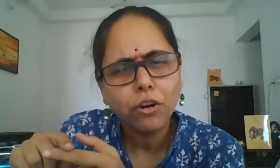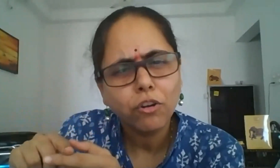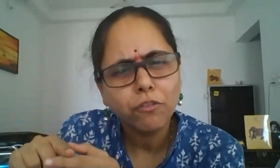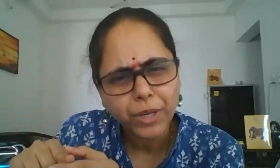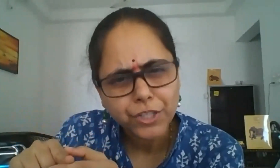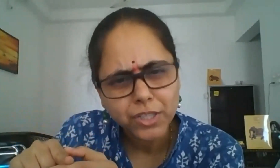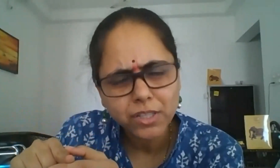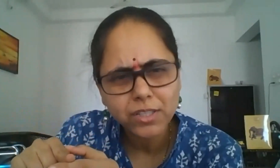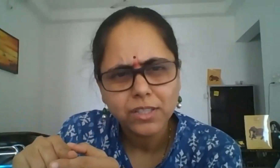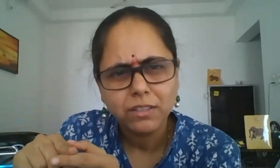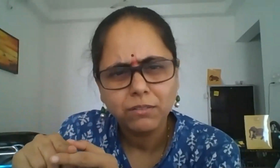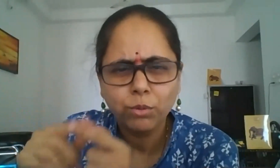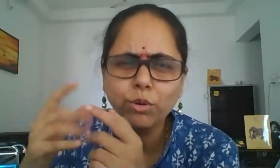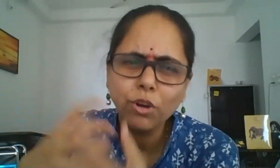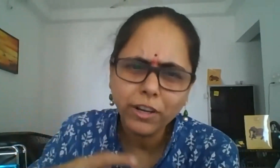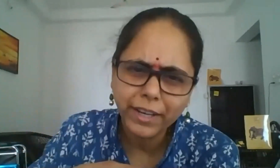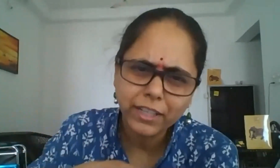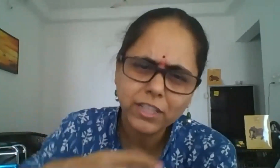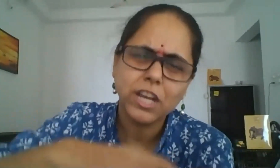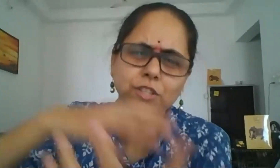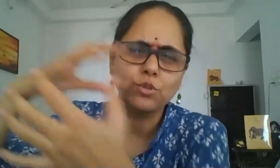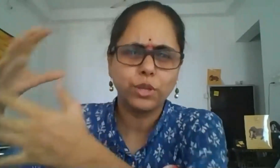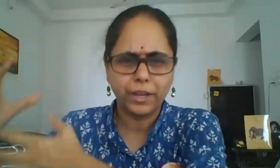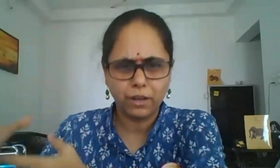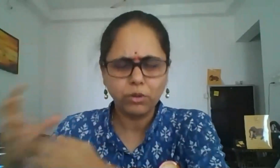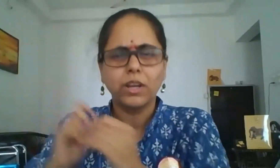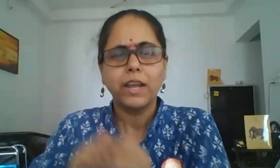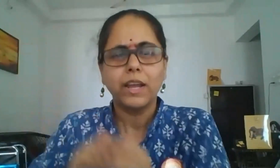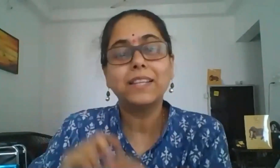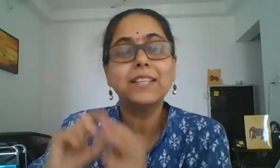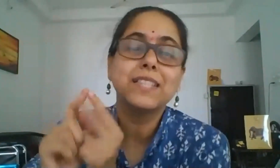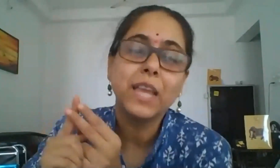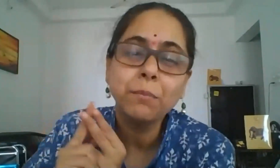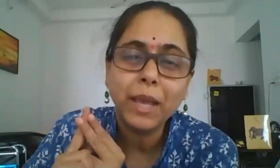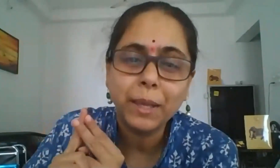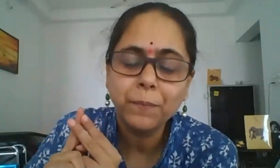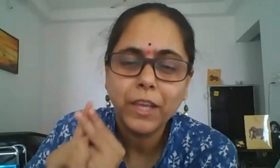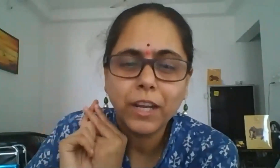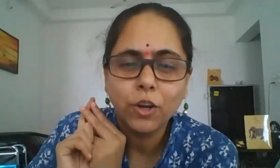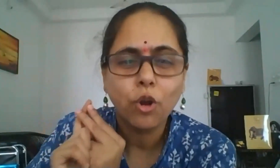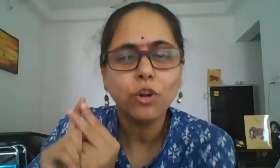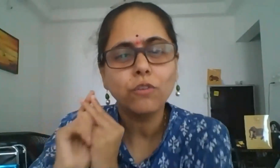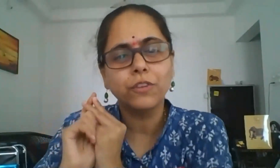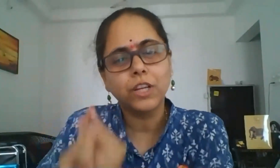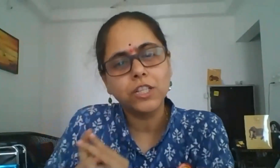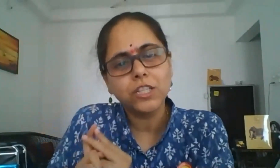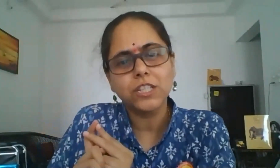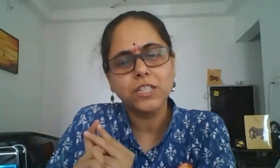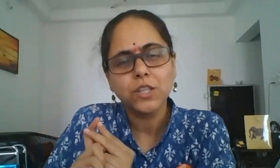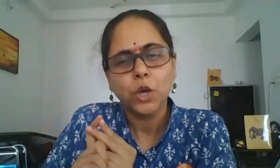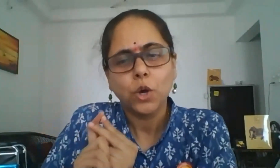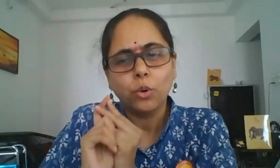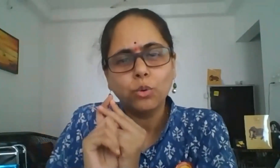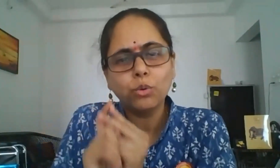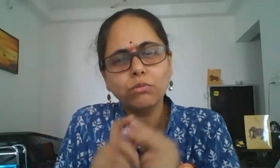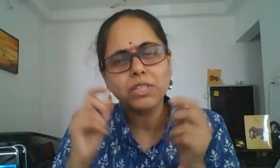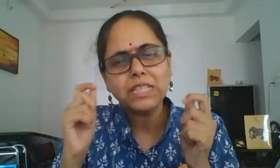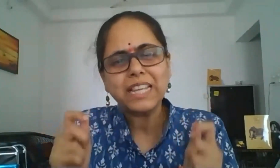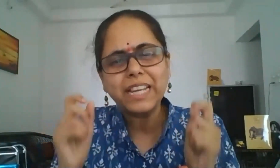of patients who do not get a chance to get out. At the same time, there are a lot of nurses who see